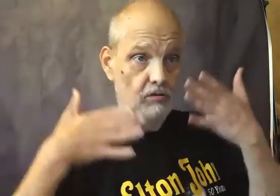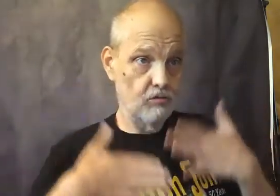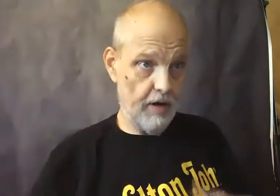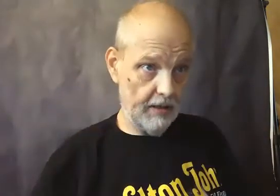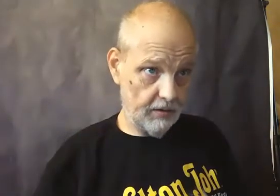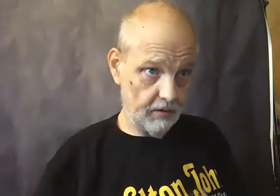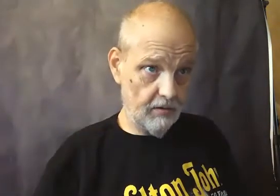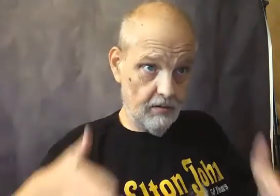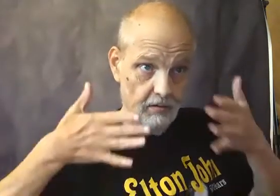Dress.